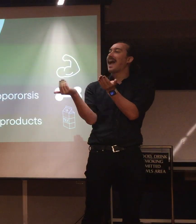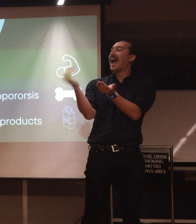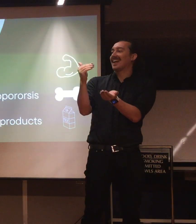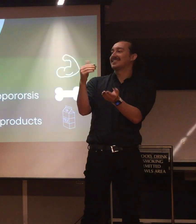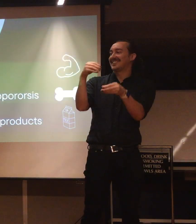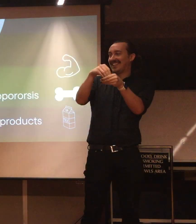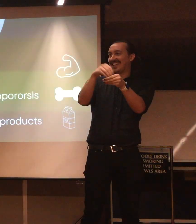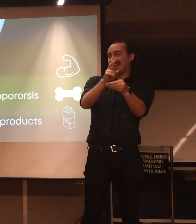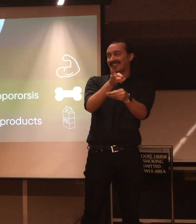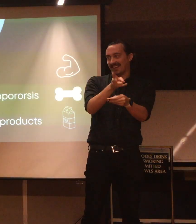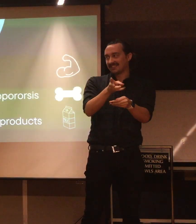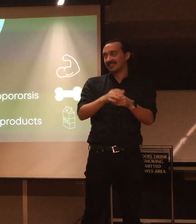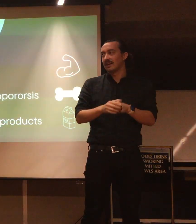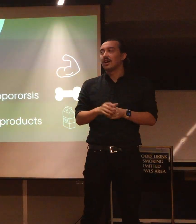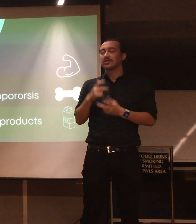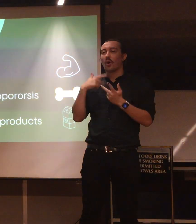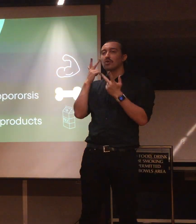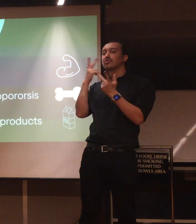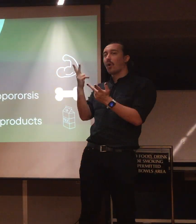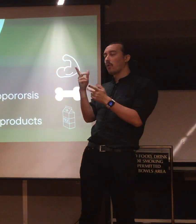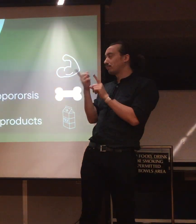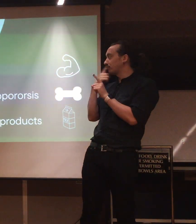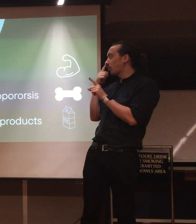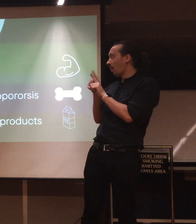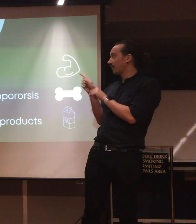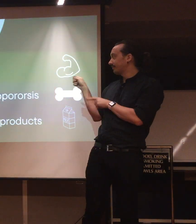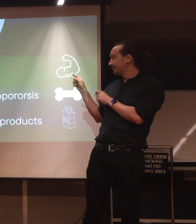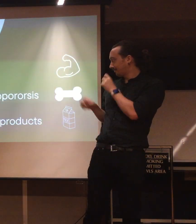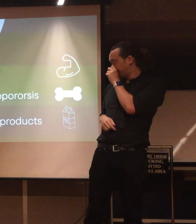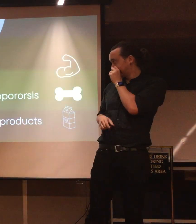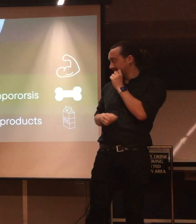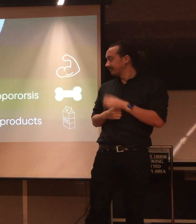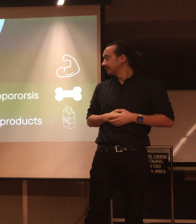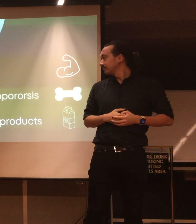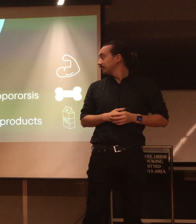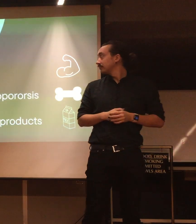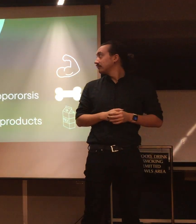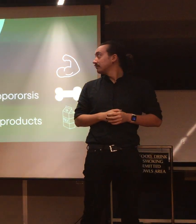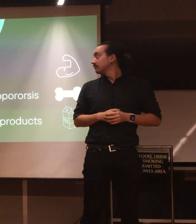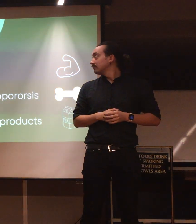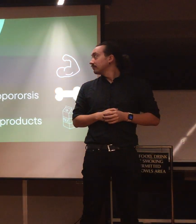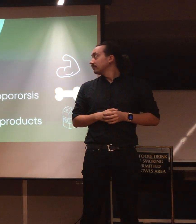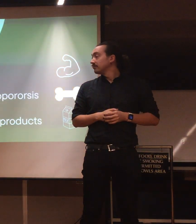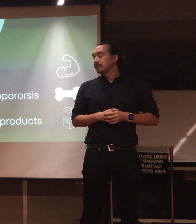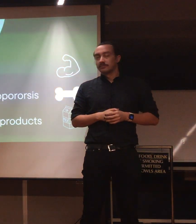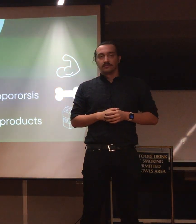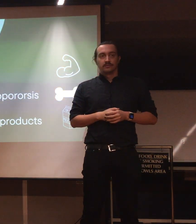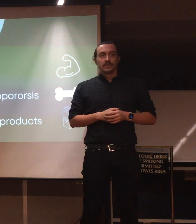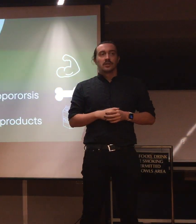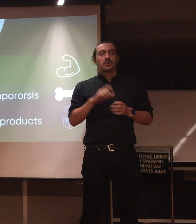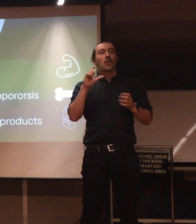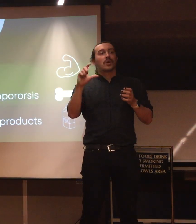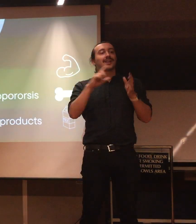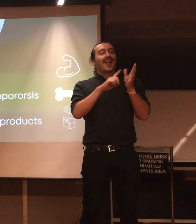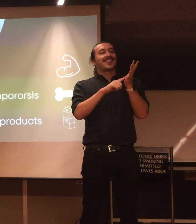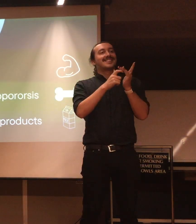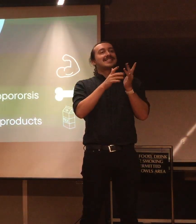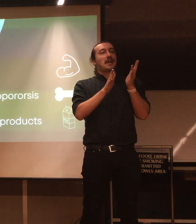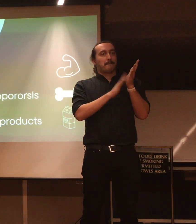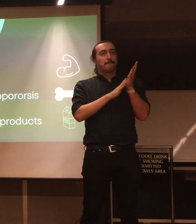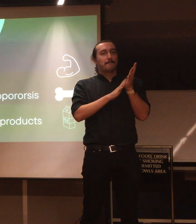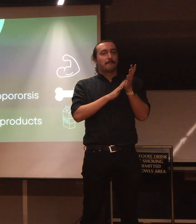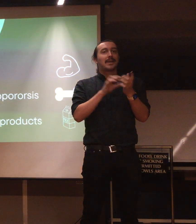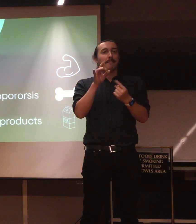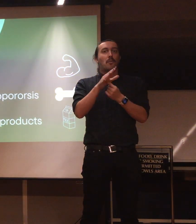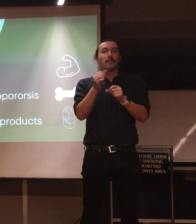you in a second what that can look like. Yep? Okay, beautiful. So with calcium, it's very important to